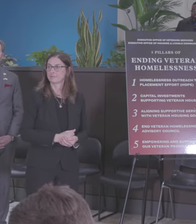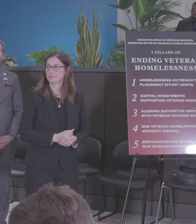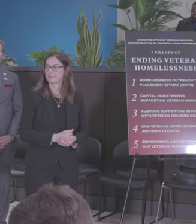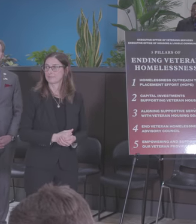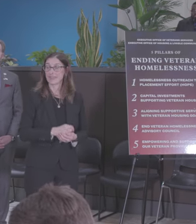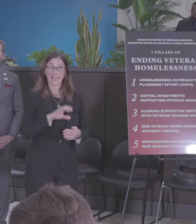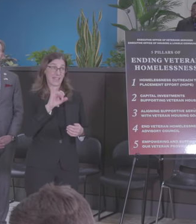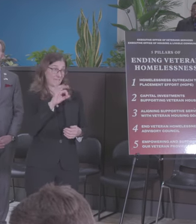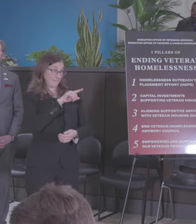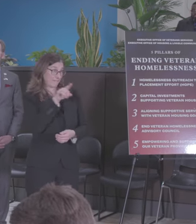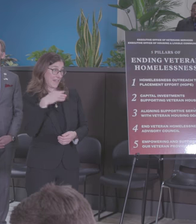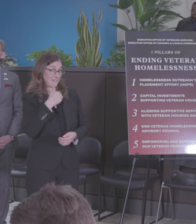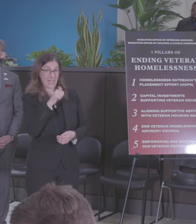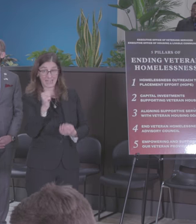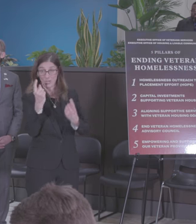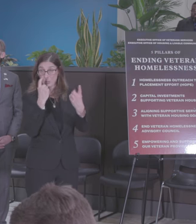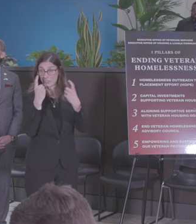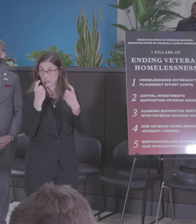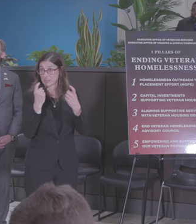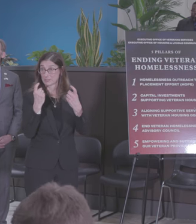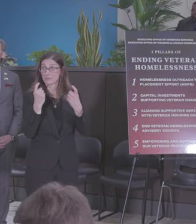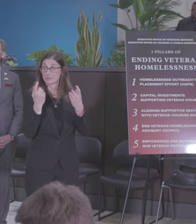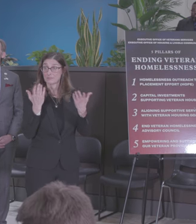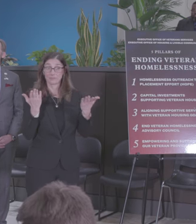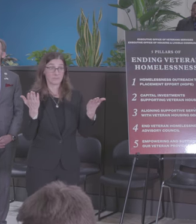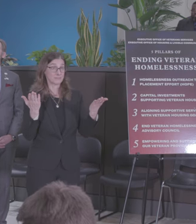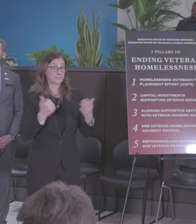if there are any. Okay.